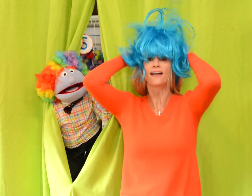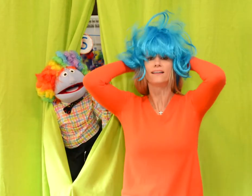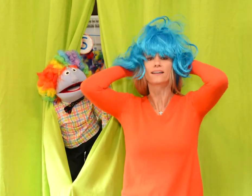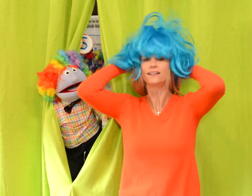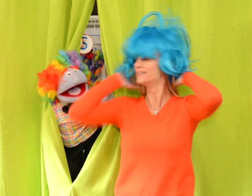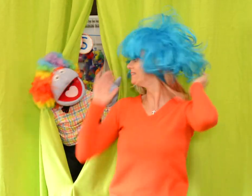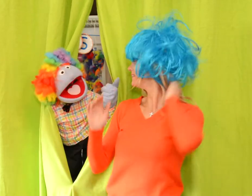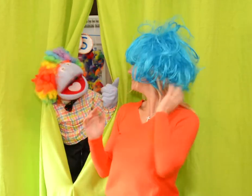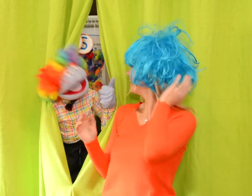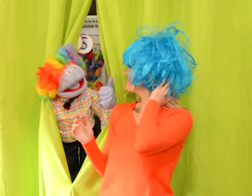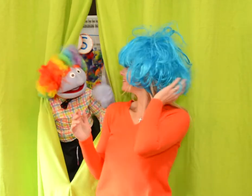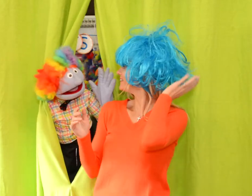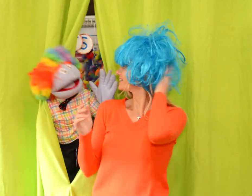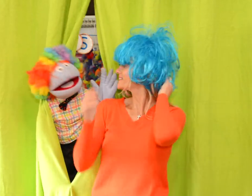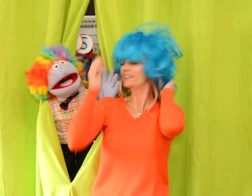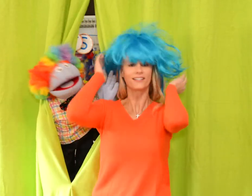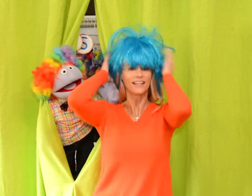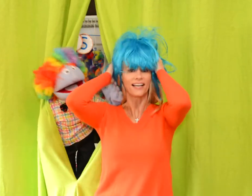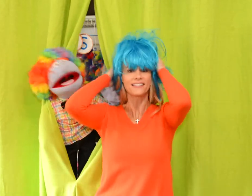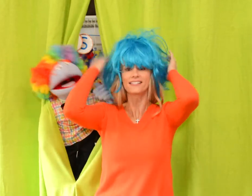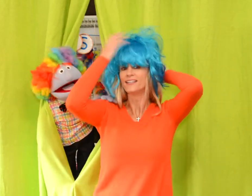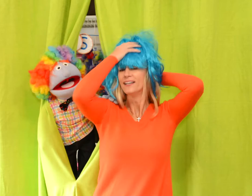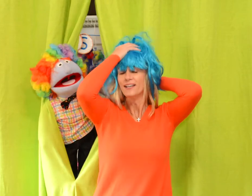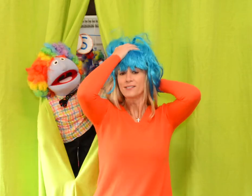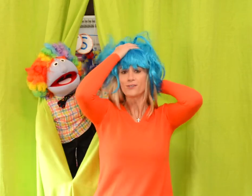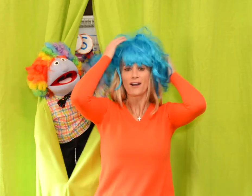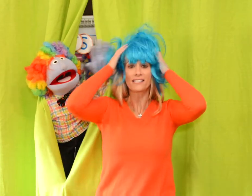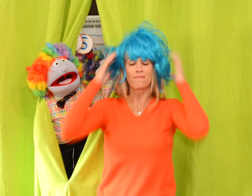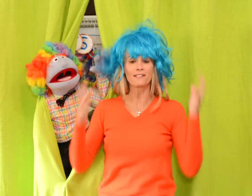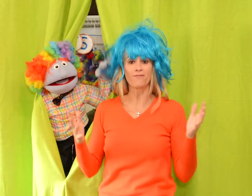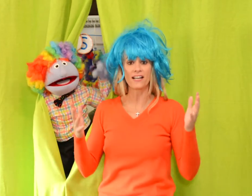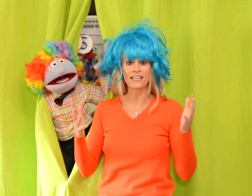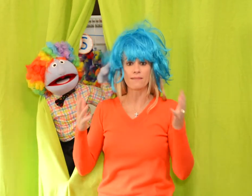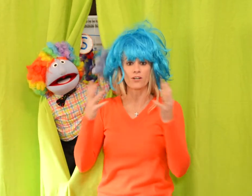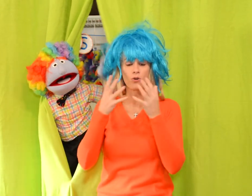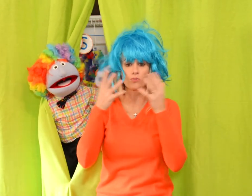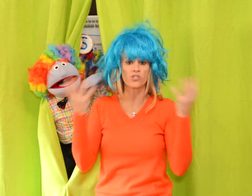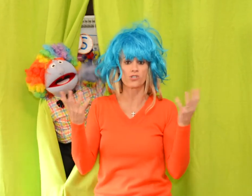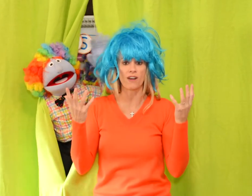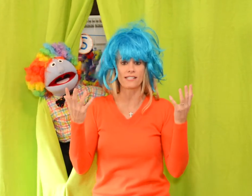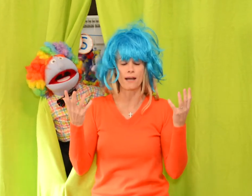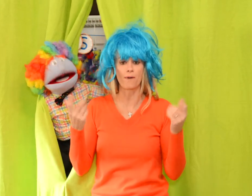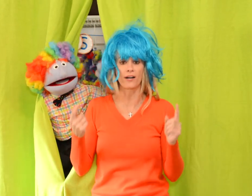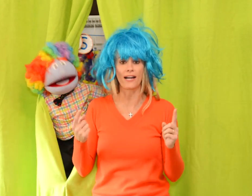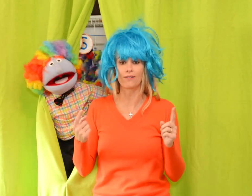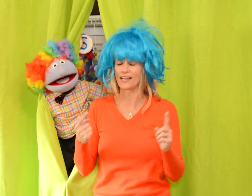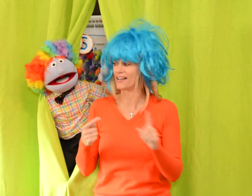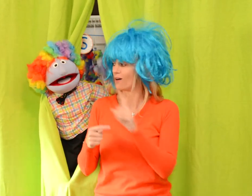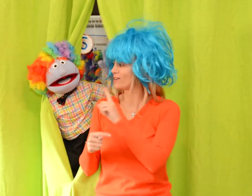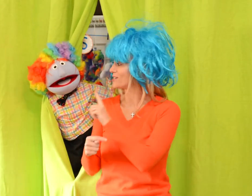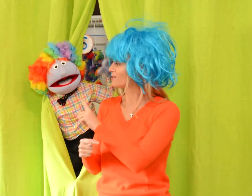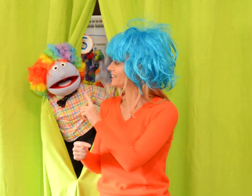look? How does it look? Does it look nice? So dress-up is a fun game, and of course, we're just dressing up our hair right now, which is